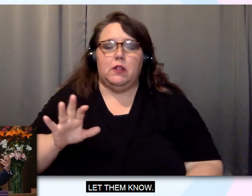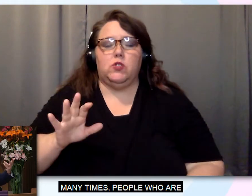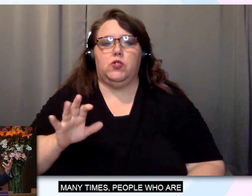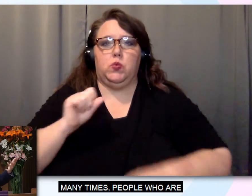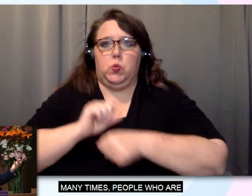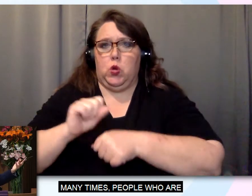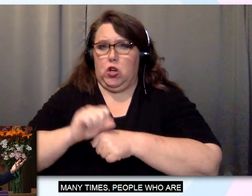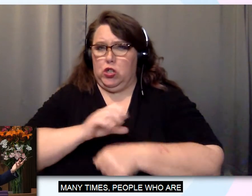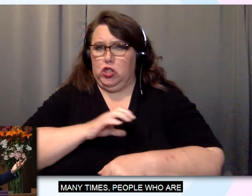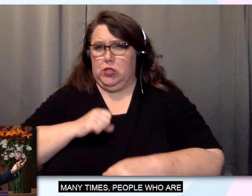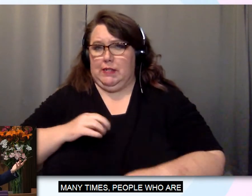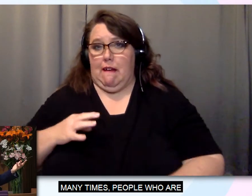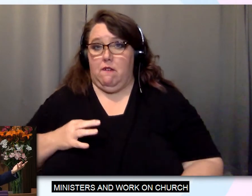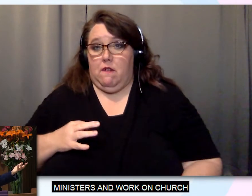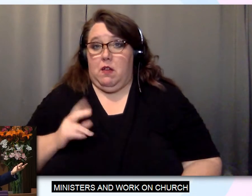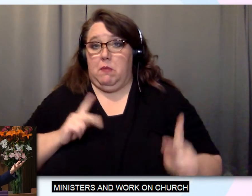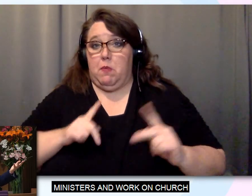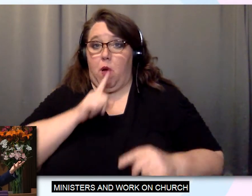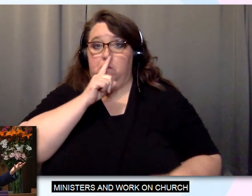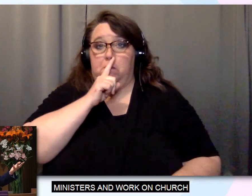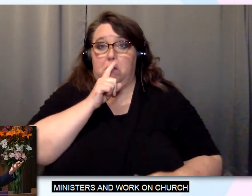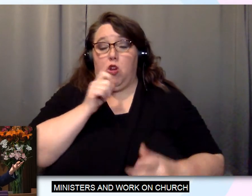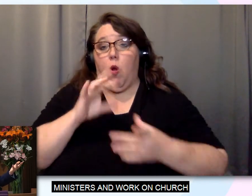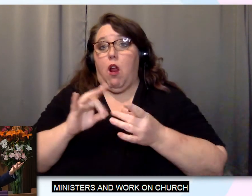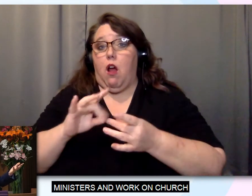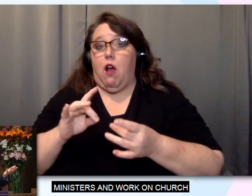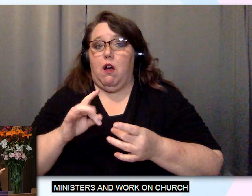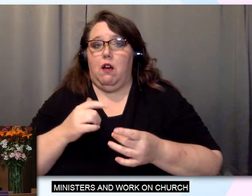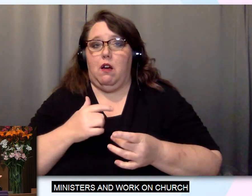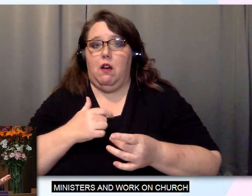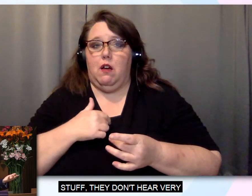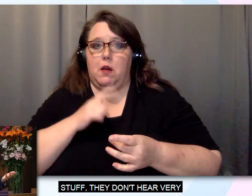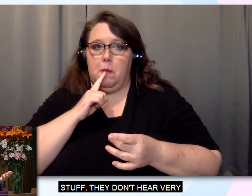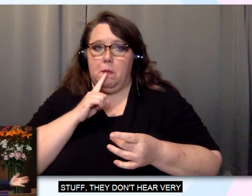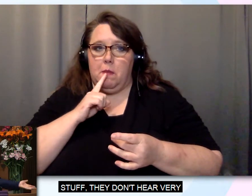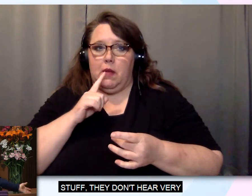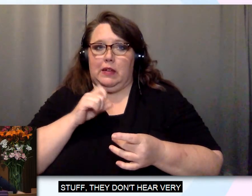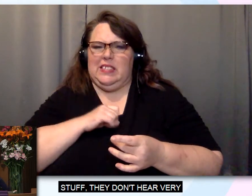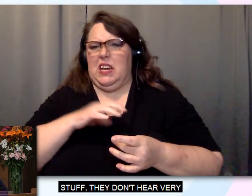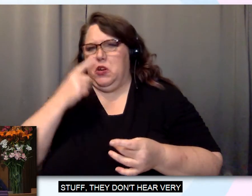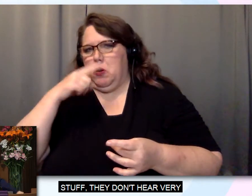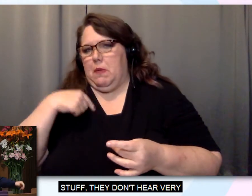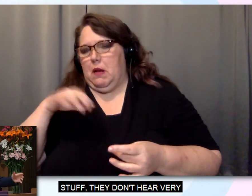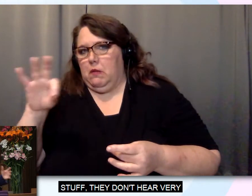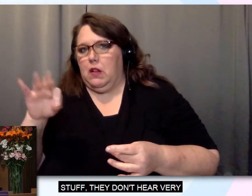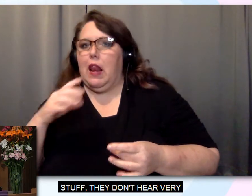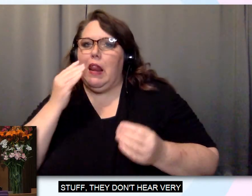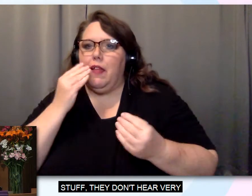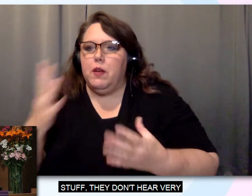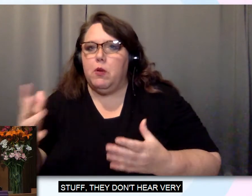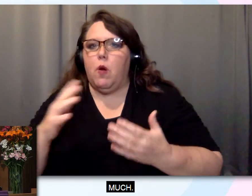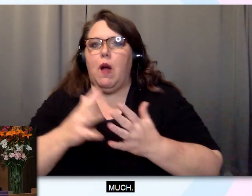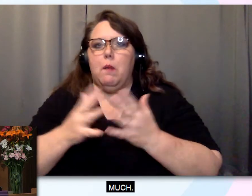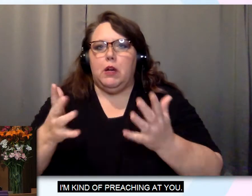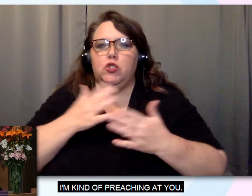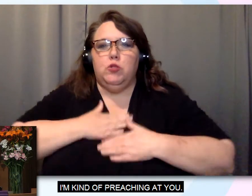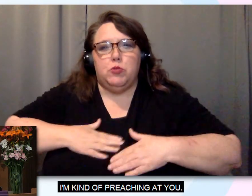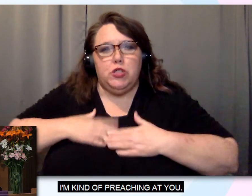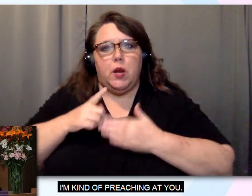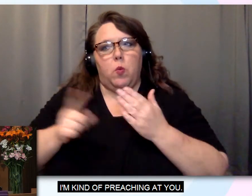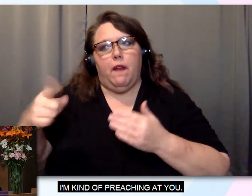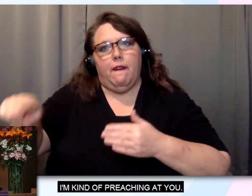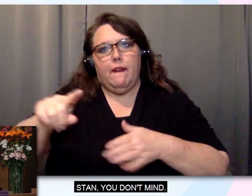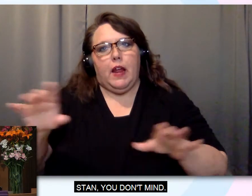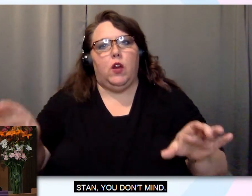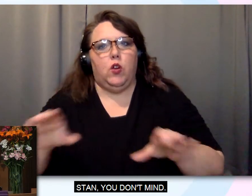who are ministers and work on church, they don't hear from people very much. I'm kind of preaching at you, but Stan, you don't mind. Let them know